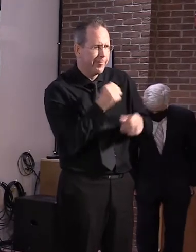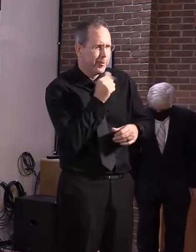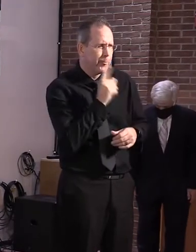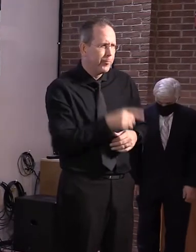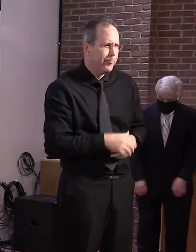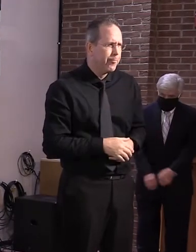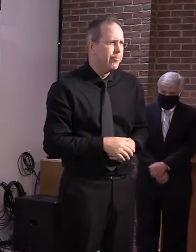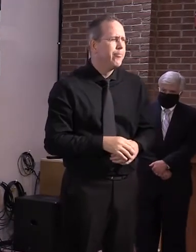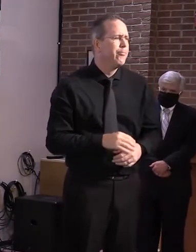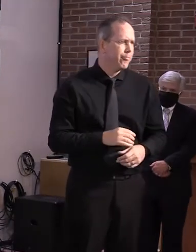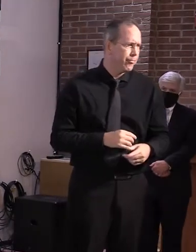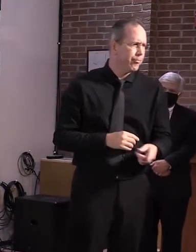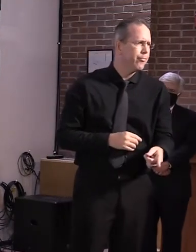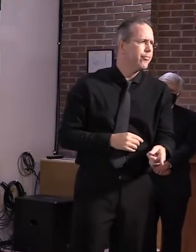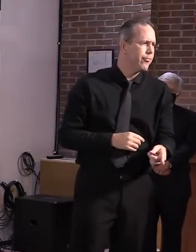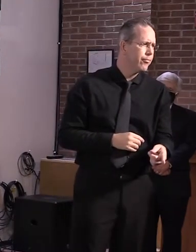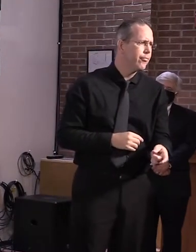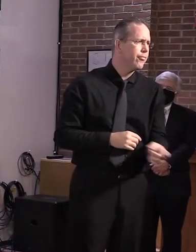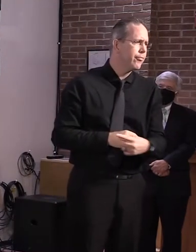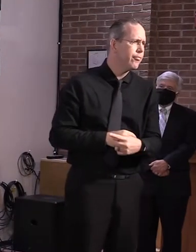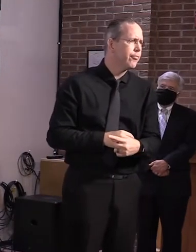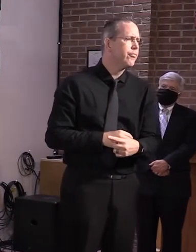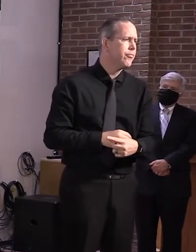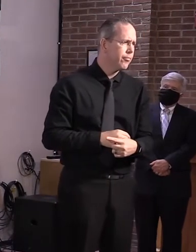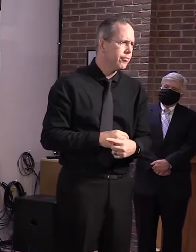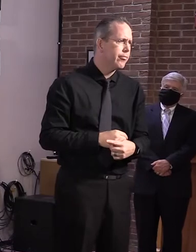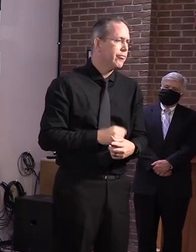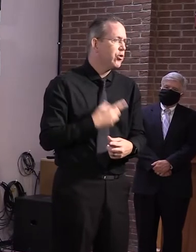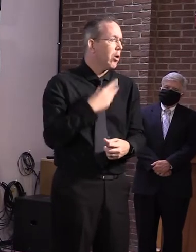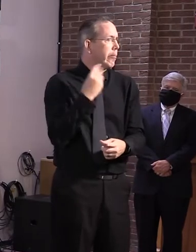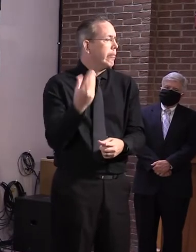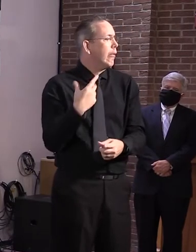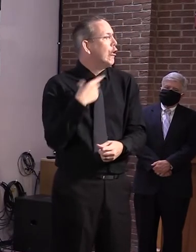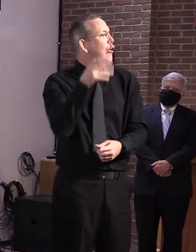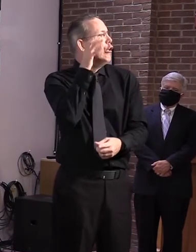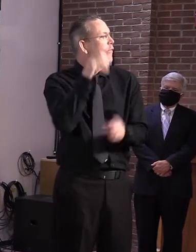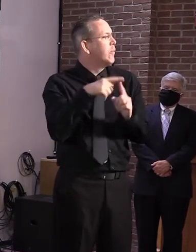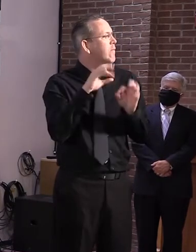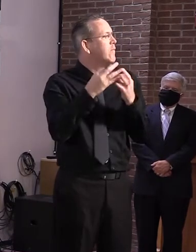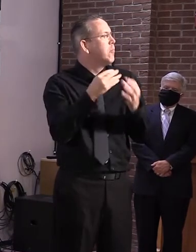seems pretty accurate to me. But anyway, thank you.